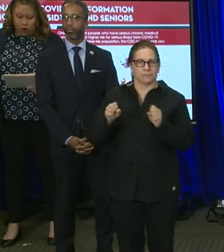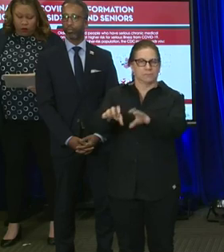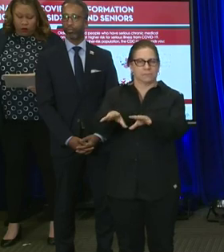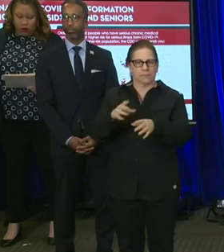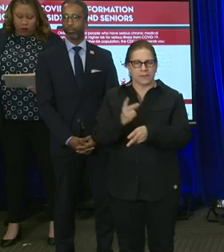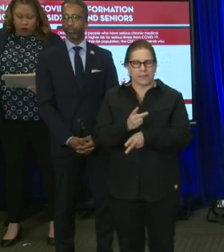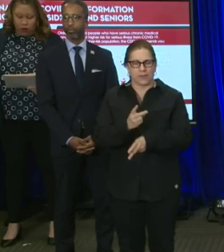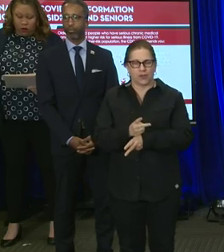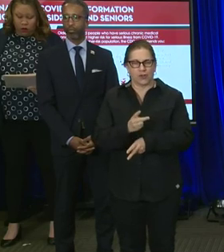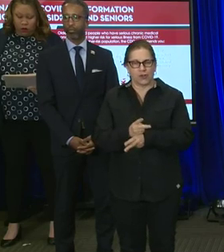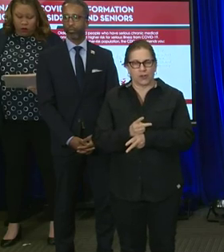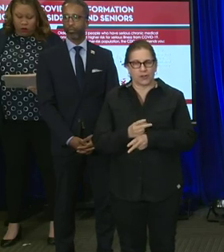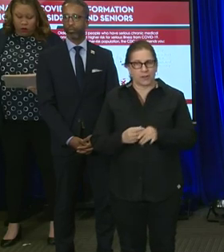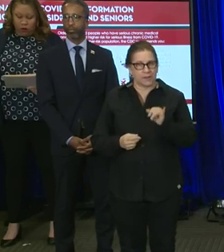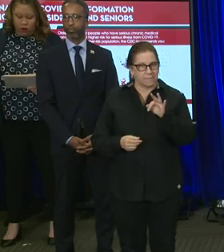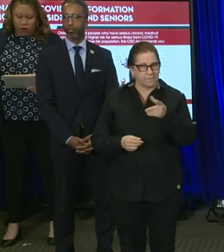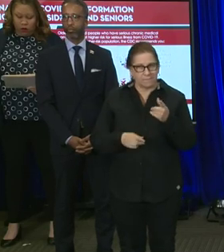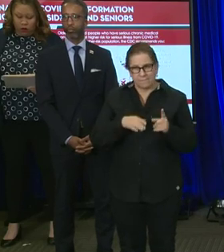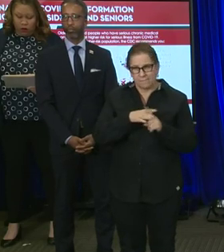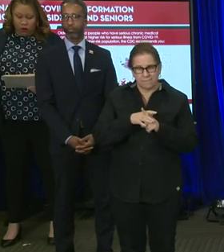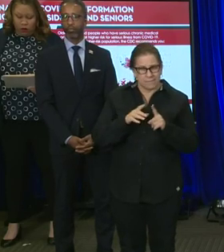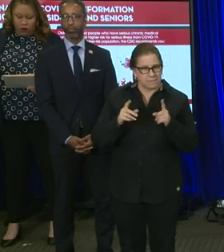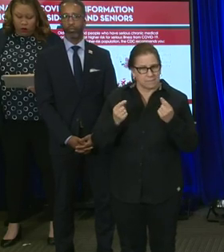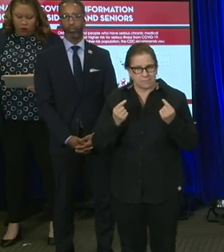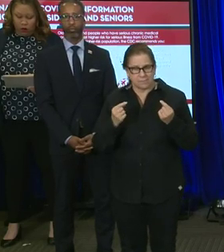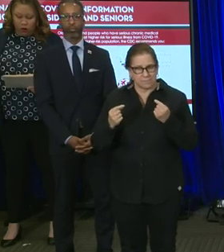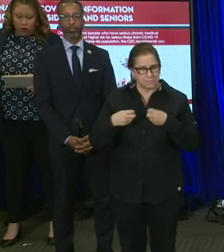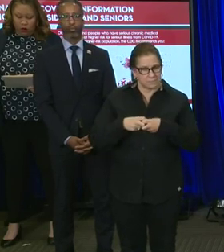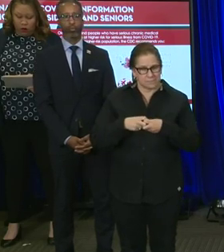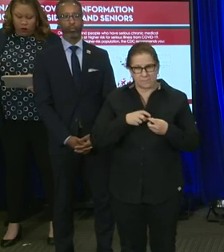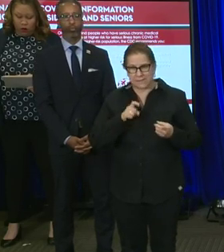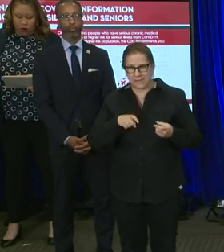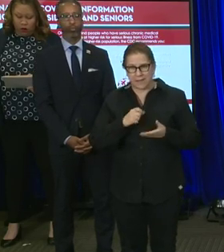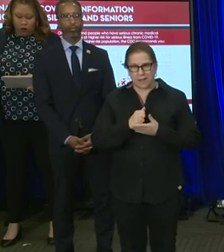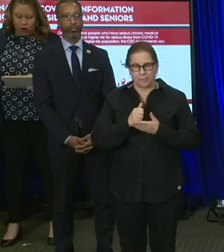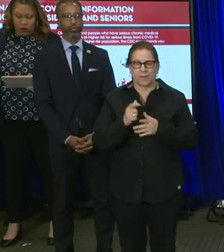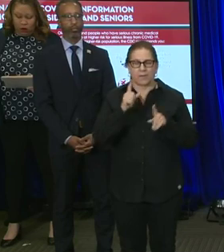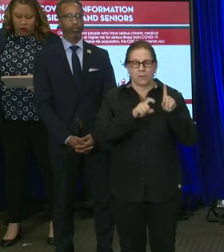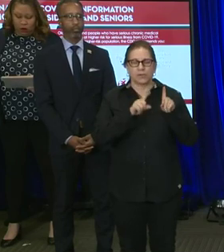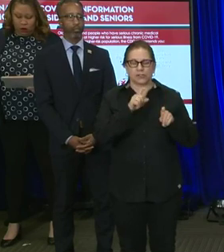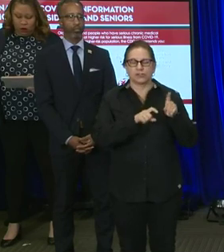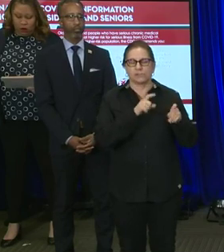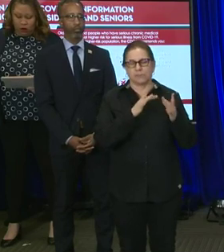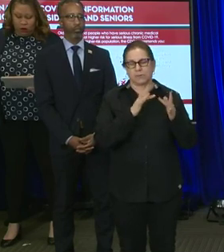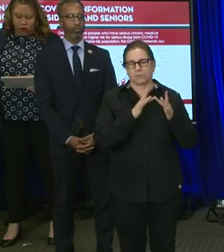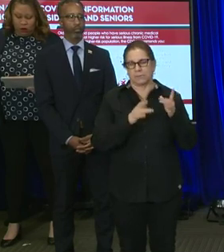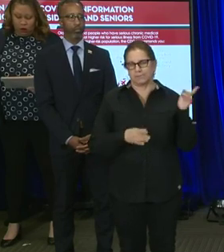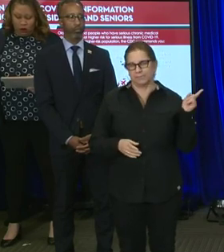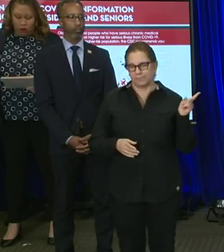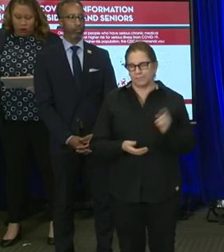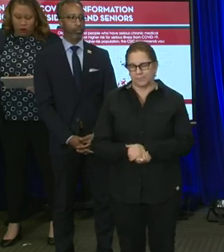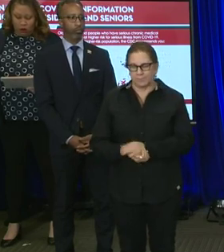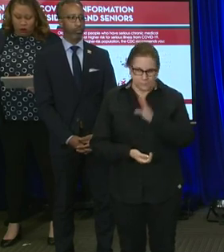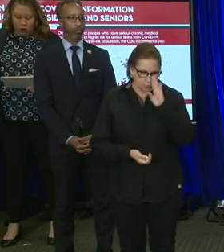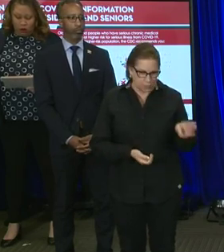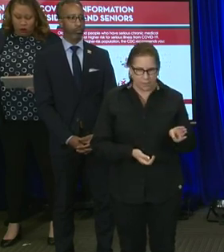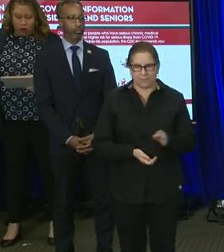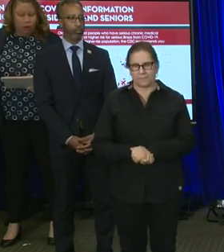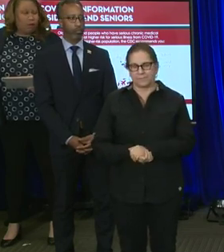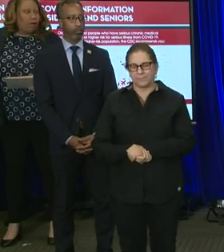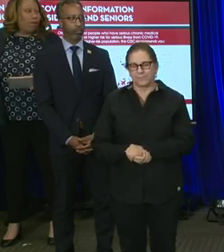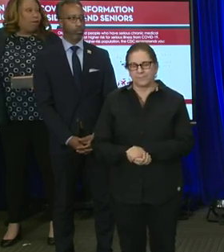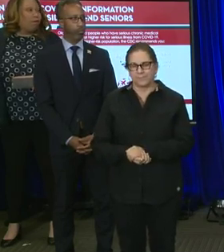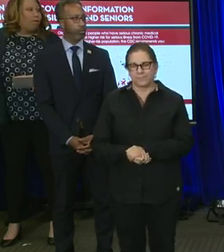please reach out to your contacts at OSSI directly. Thank you, and I will now turn it over to Deputy